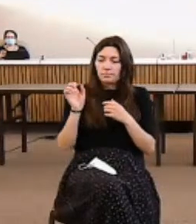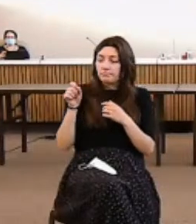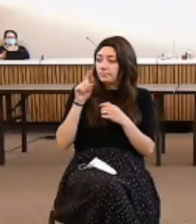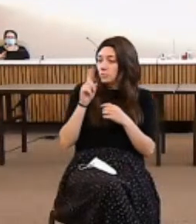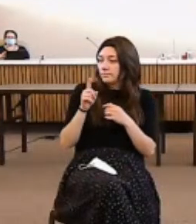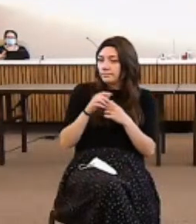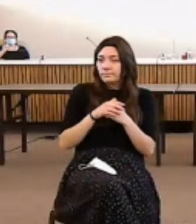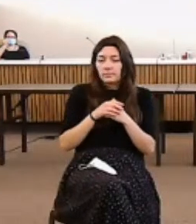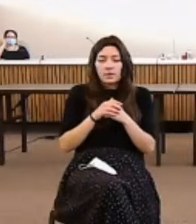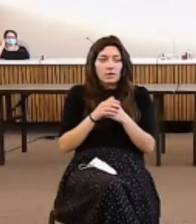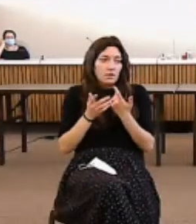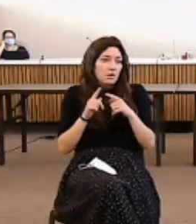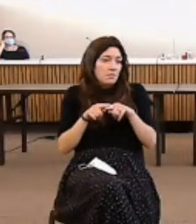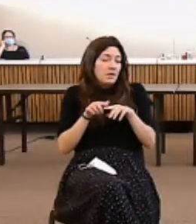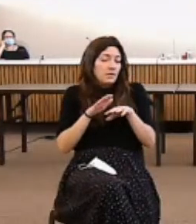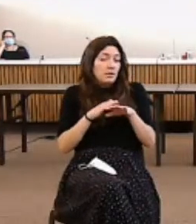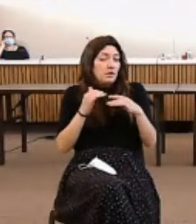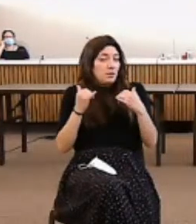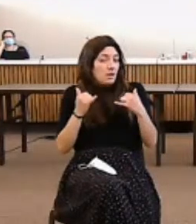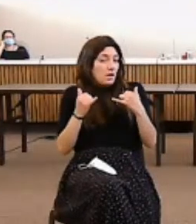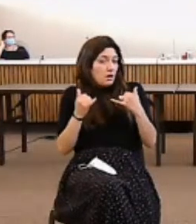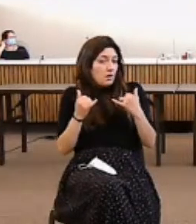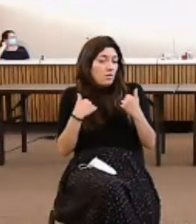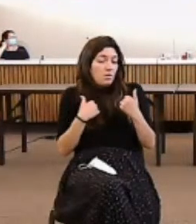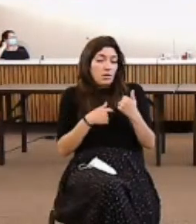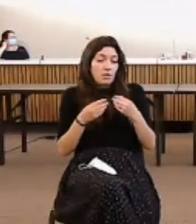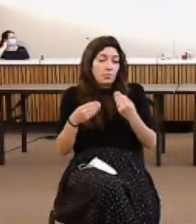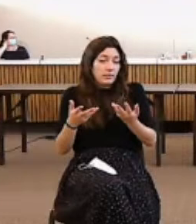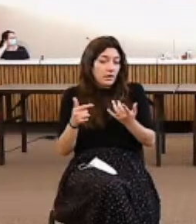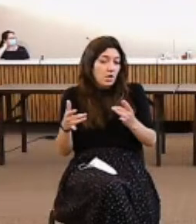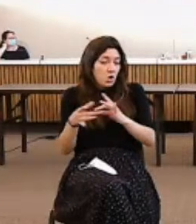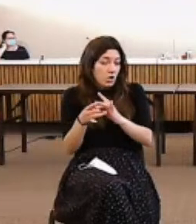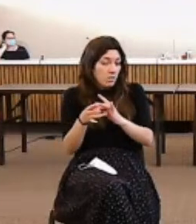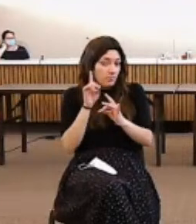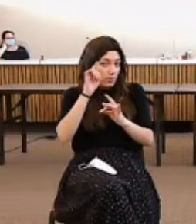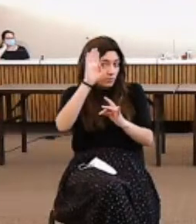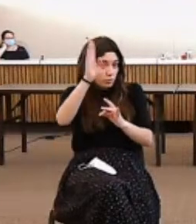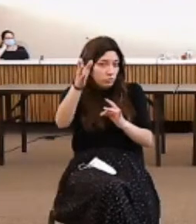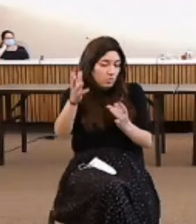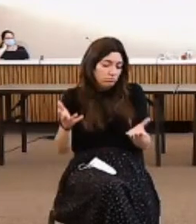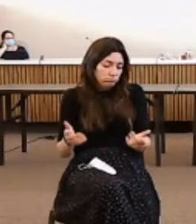now, just providing for that a point to hook up in the future,